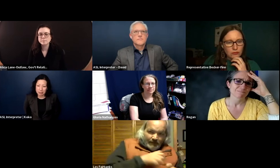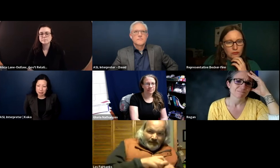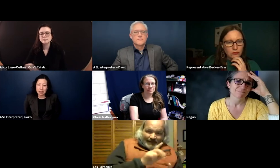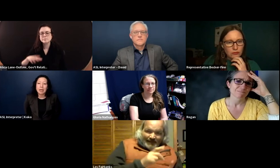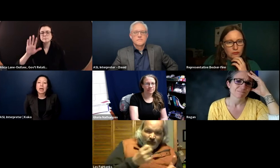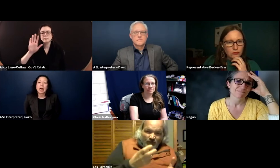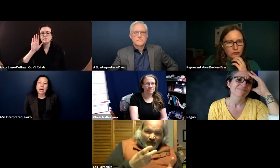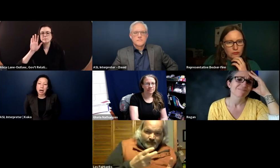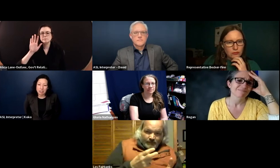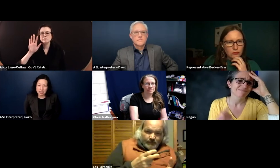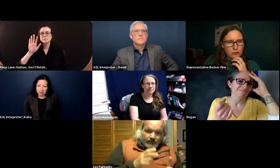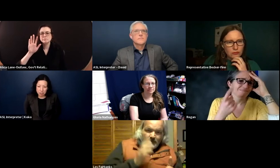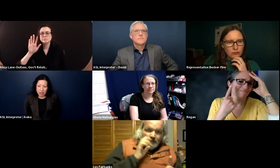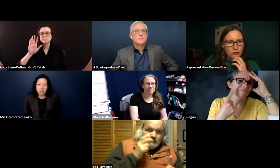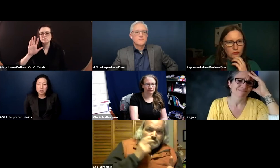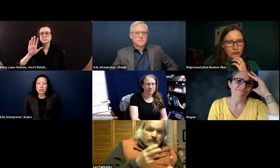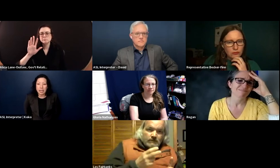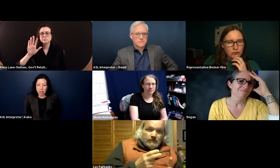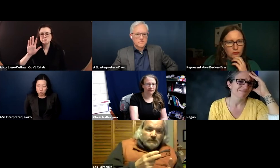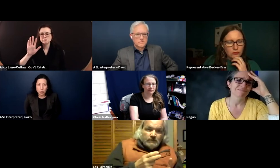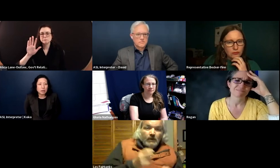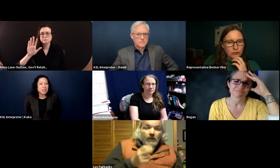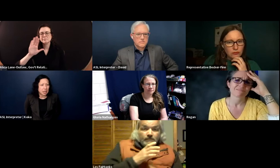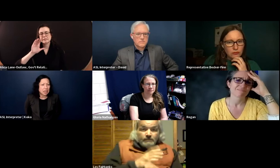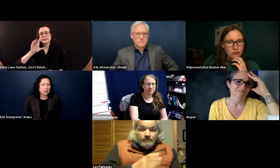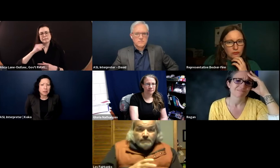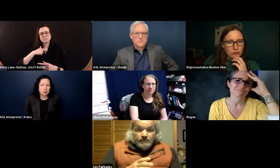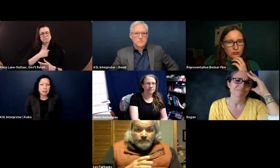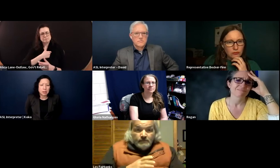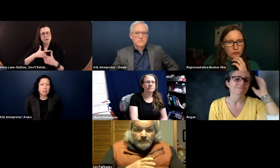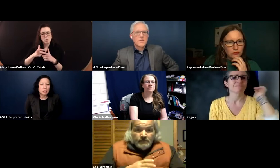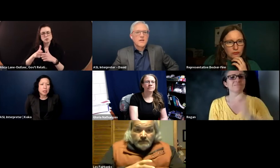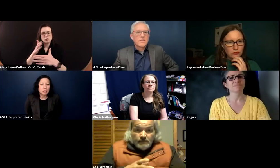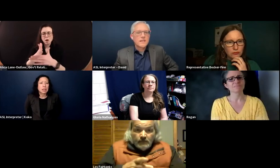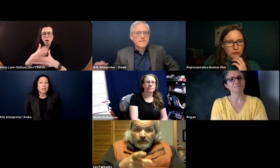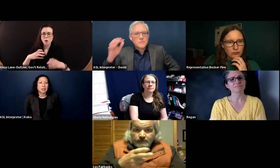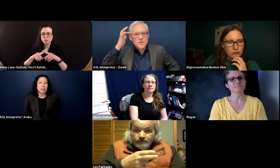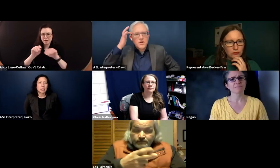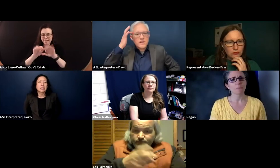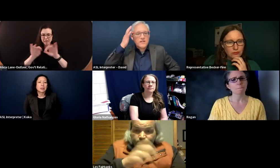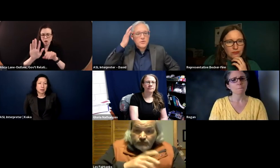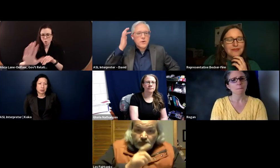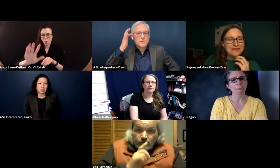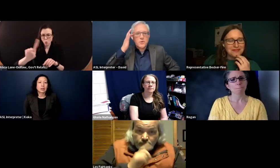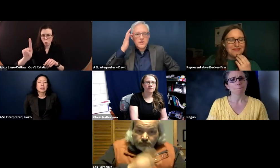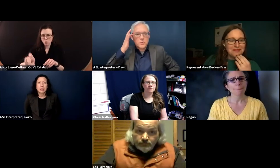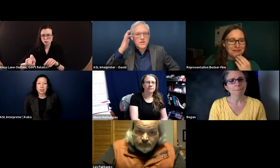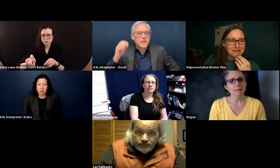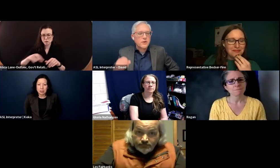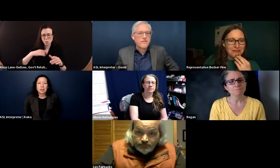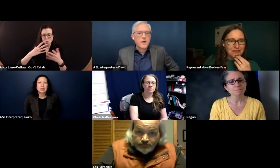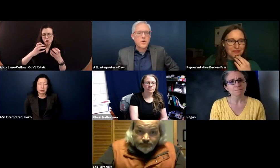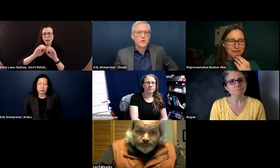because of having a deaf child in the K-12 setting. Les, I'm sorry to interrupt you. I just